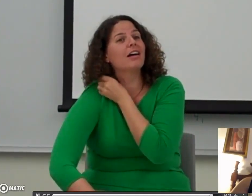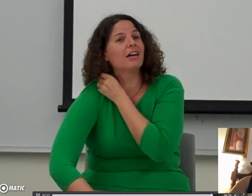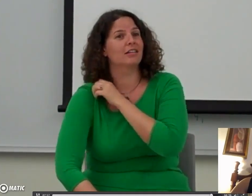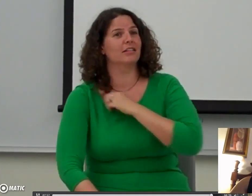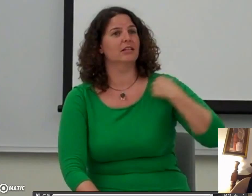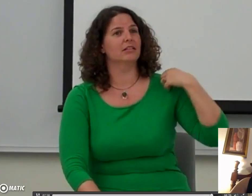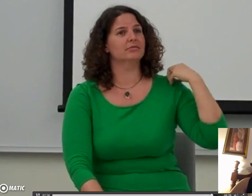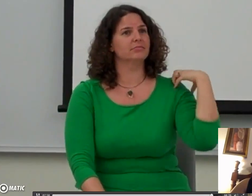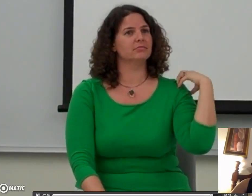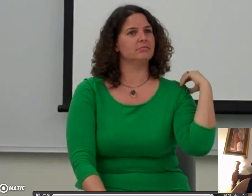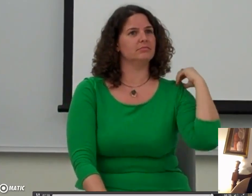What do you say?